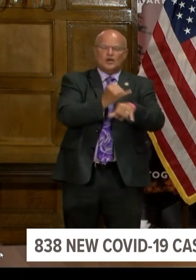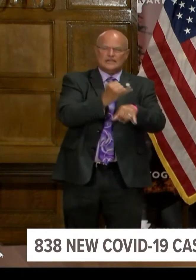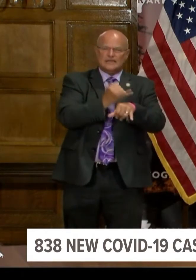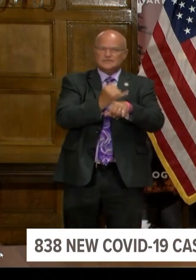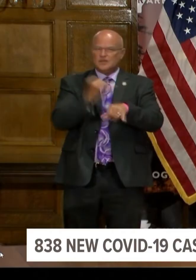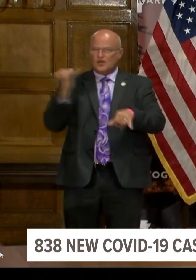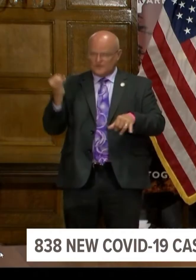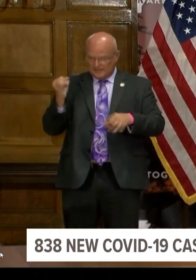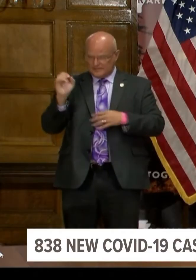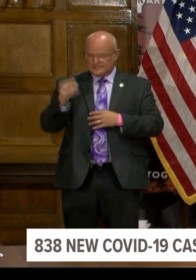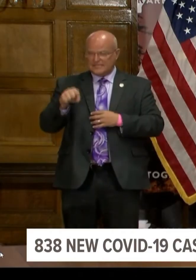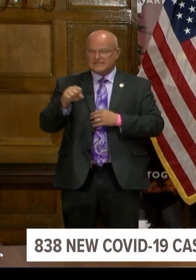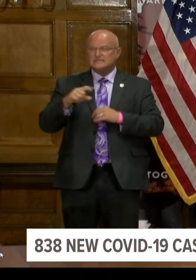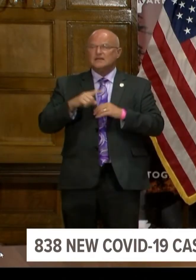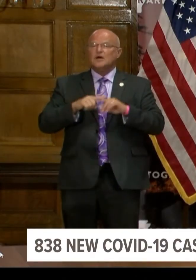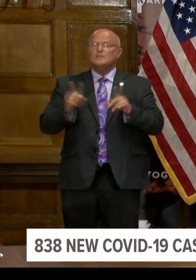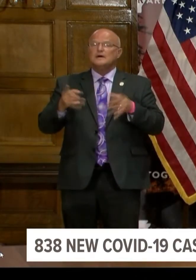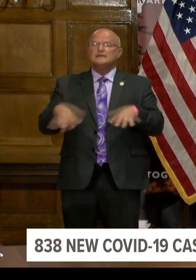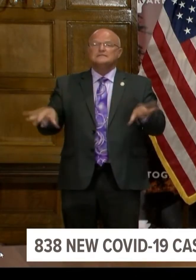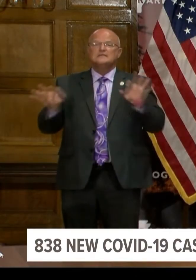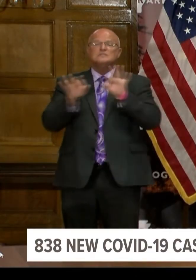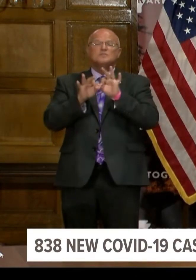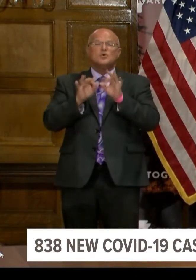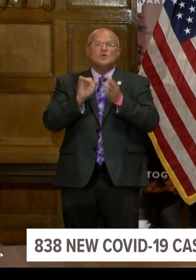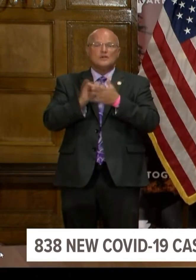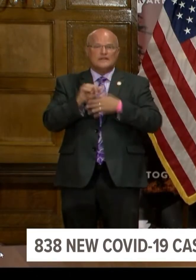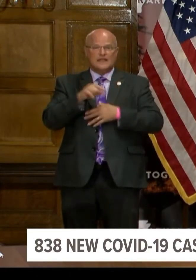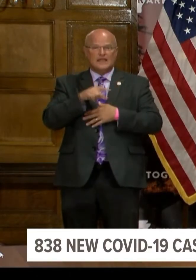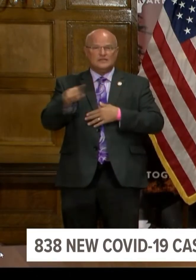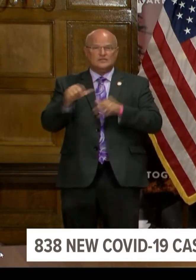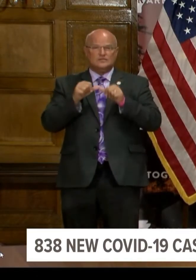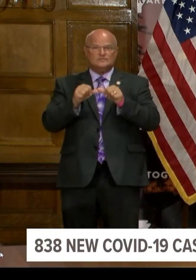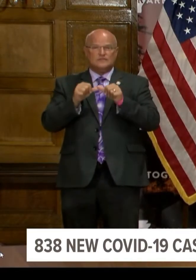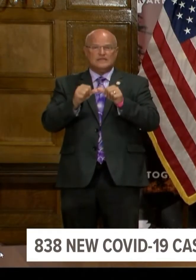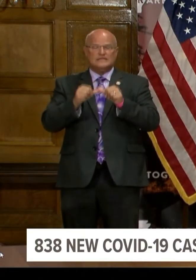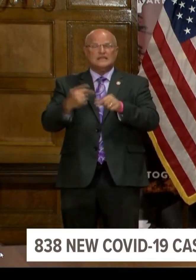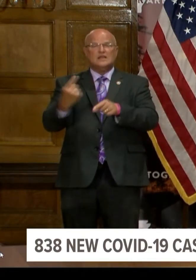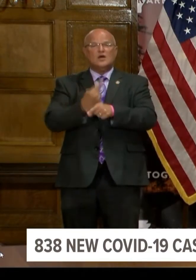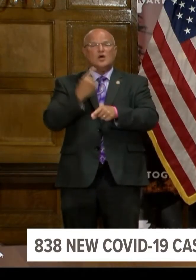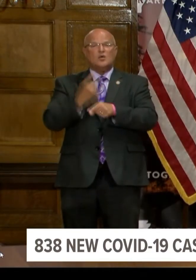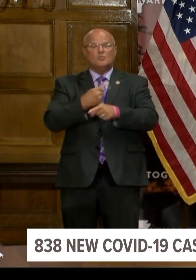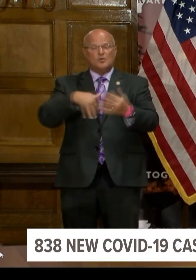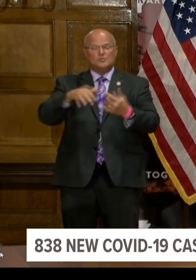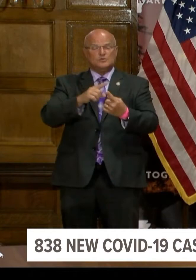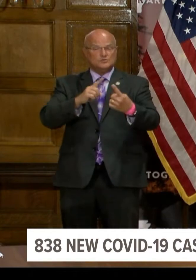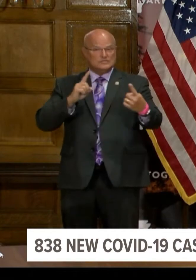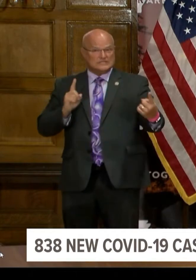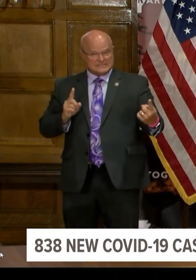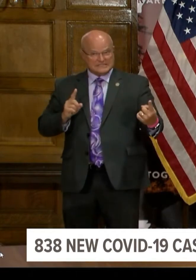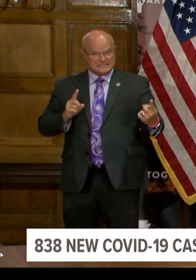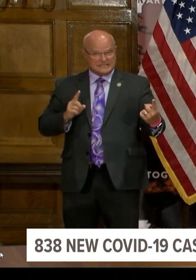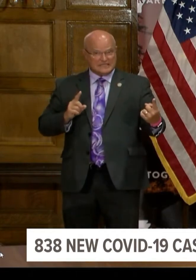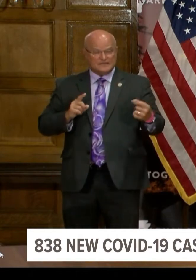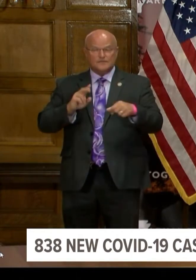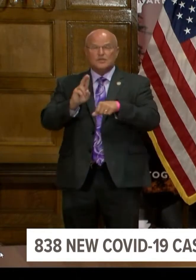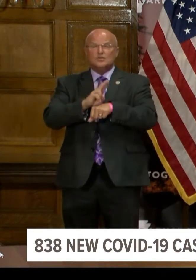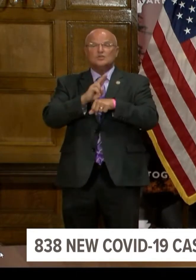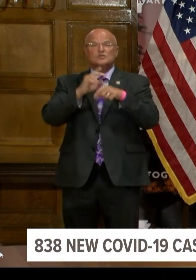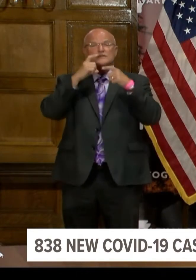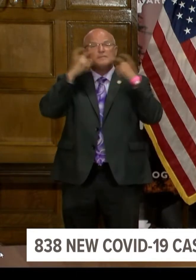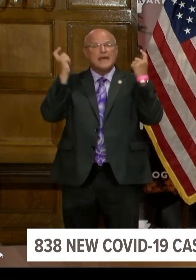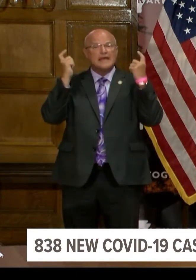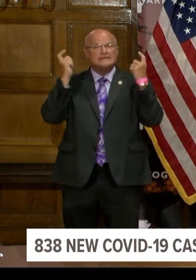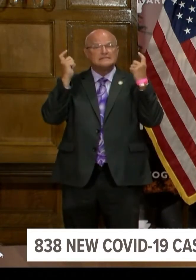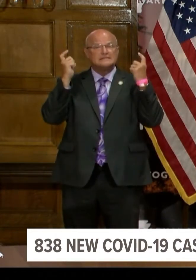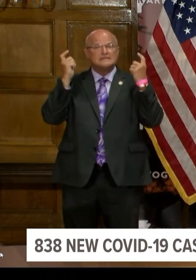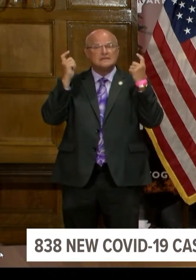campus. It's important that you maintain appropriate social distancing, that you use your masks.